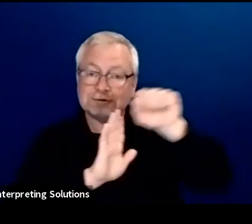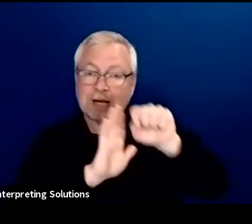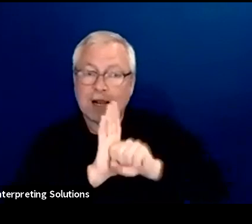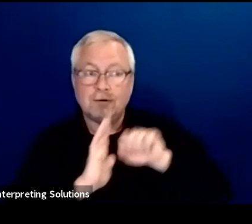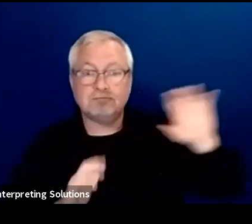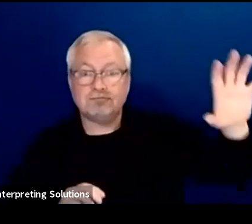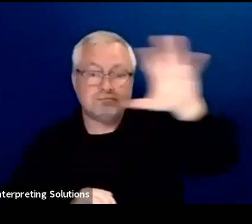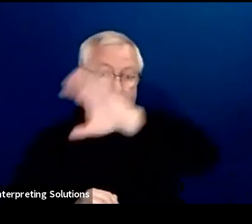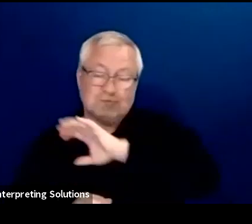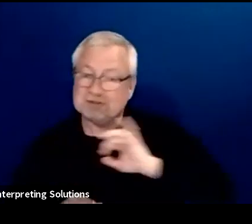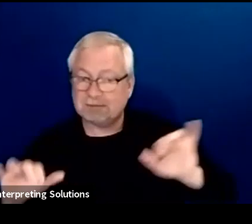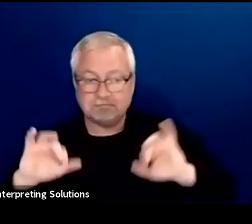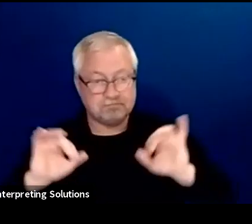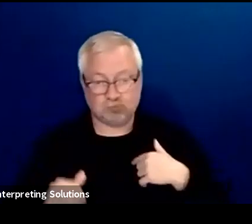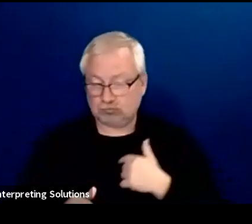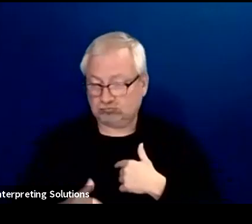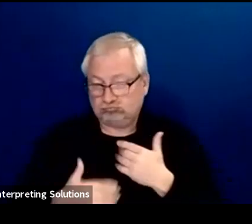Okay, thank you so much.